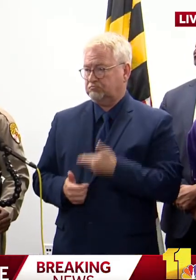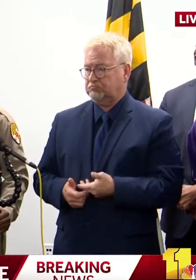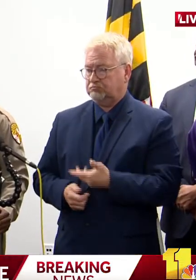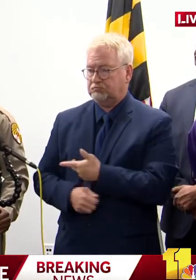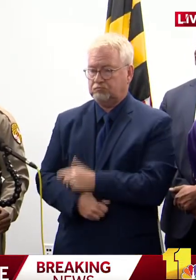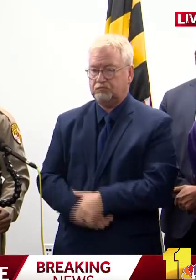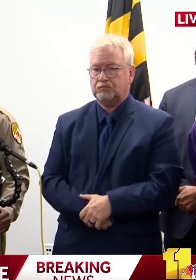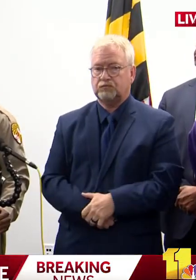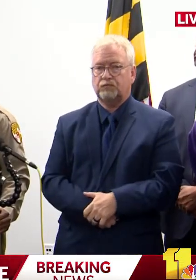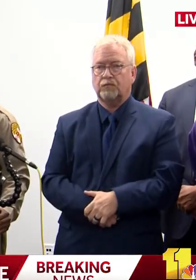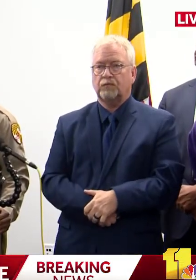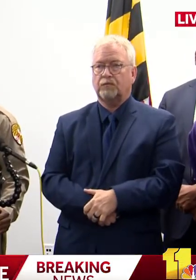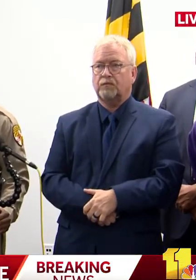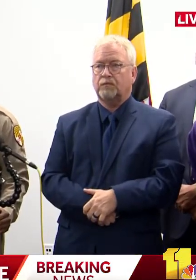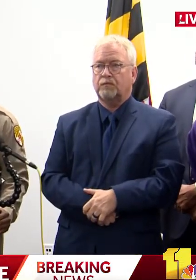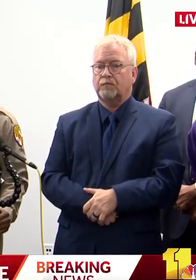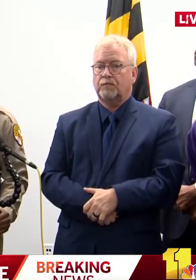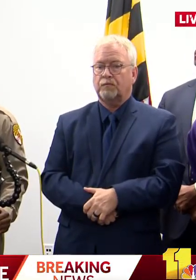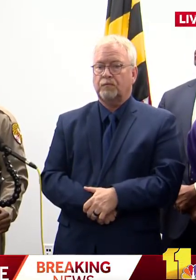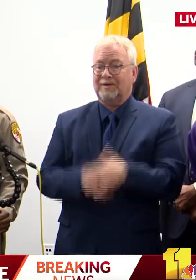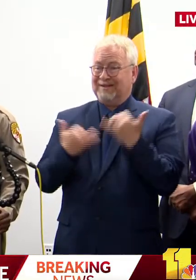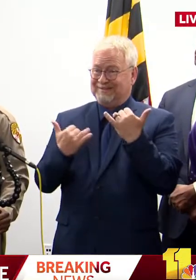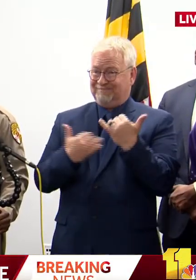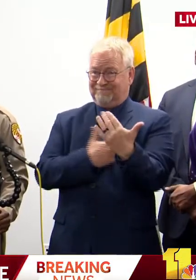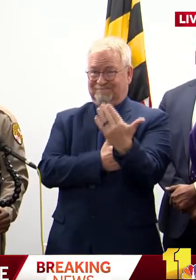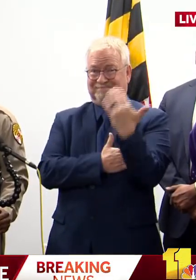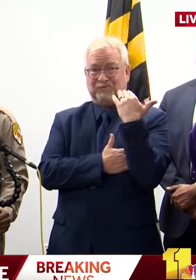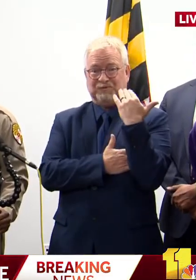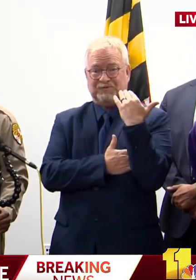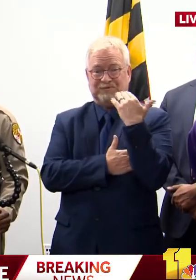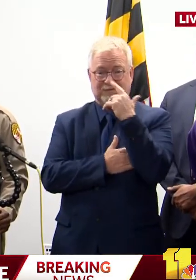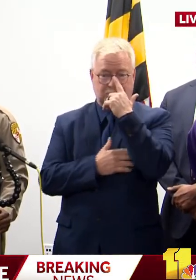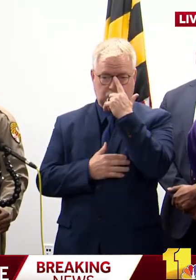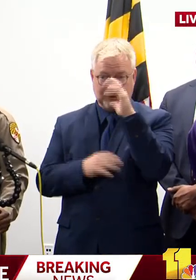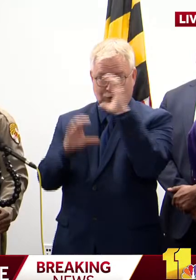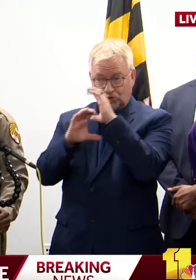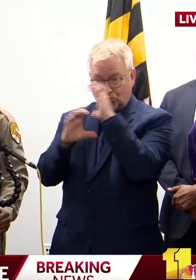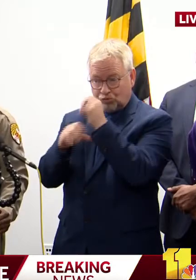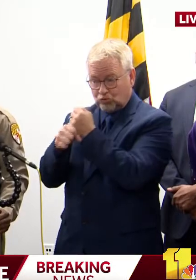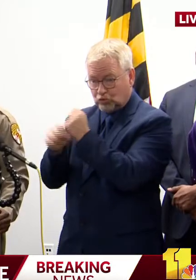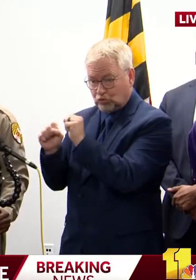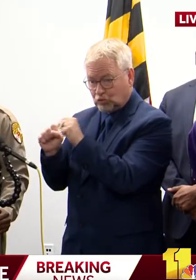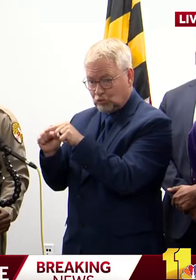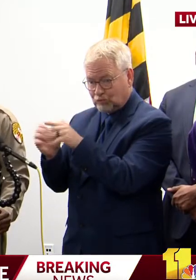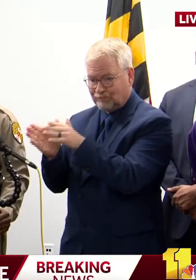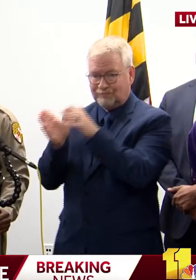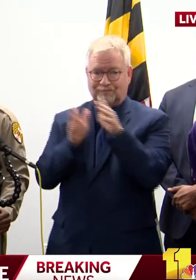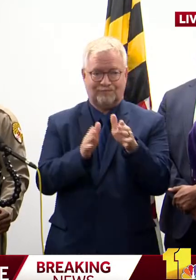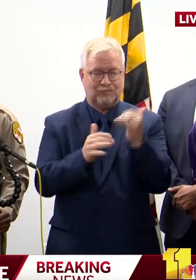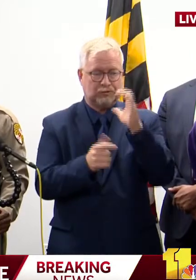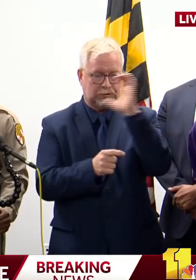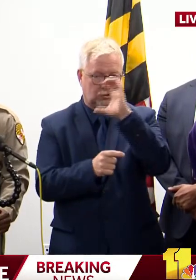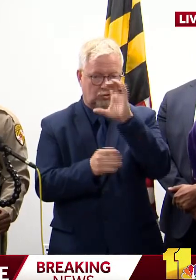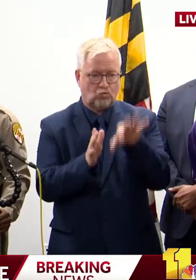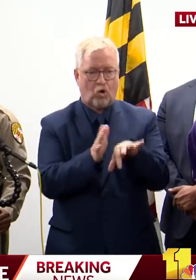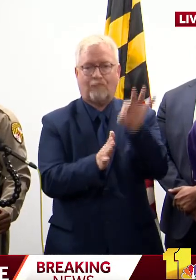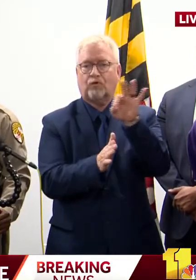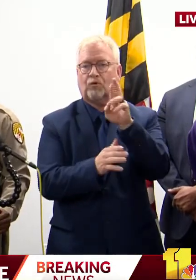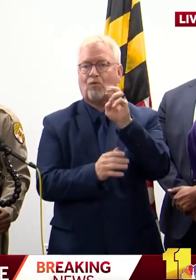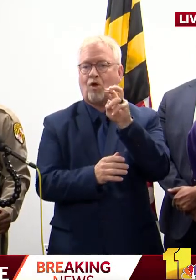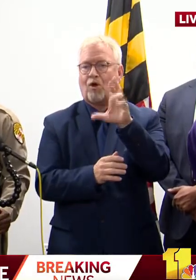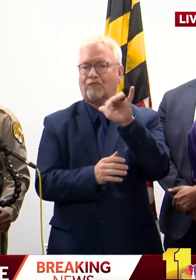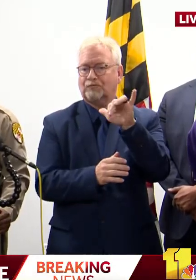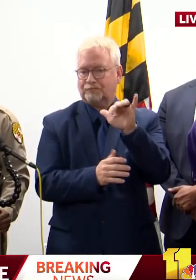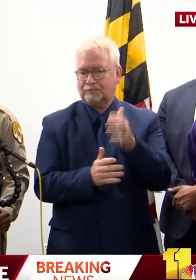This morning, as the Governor said, we moved from search and rescue to search and recovery. The Maryland State